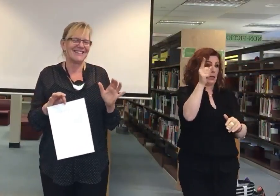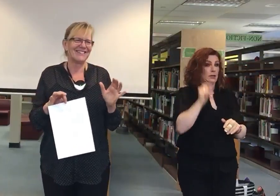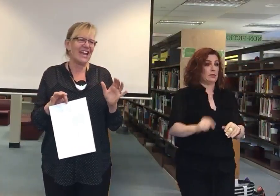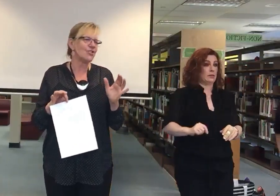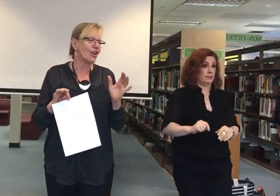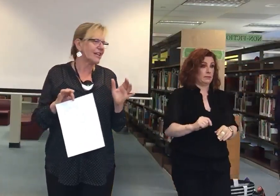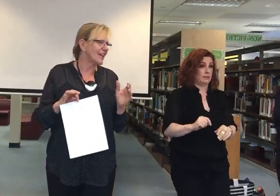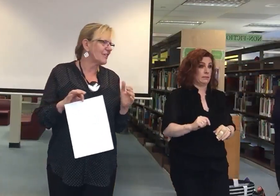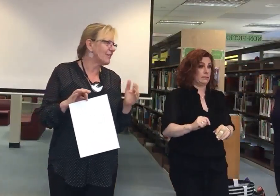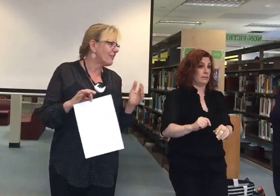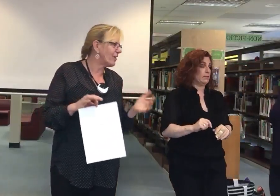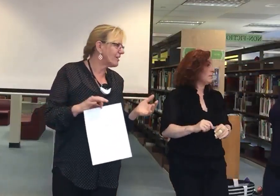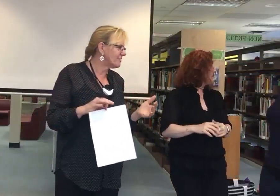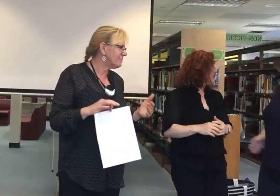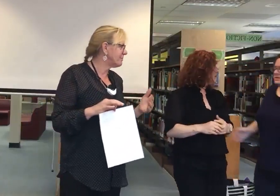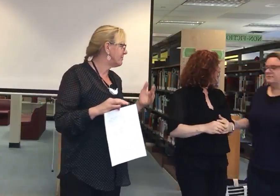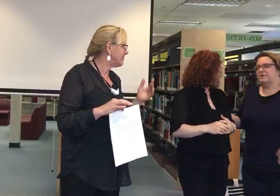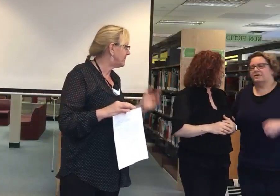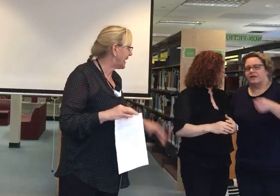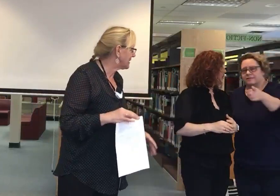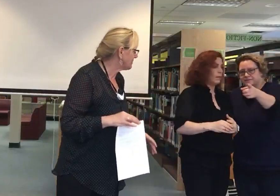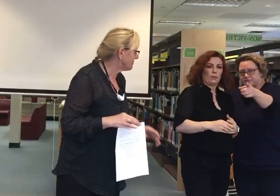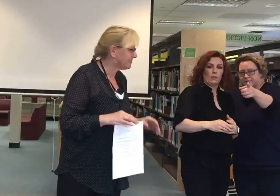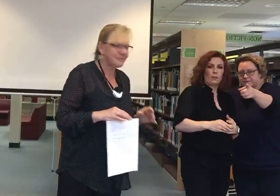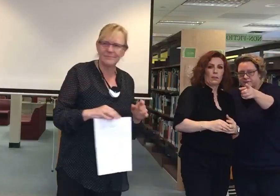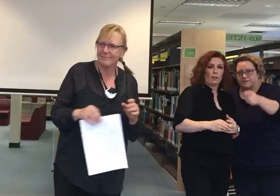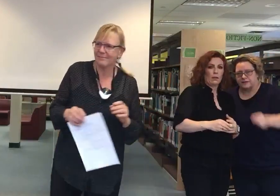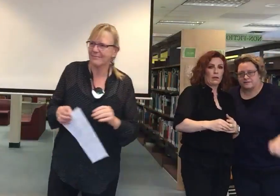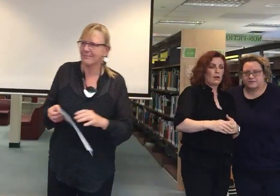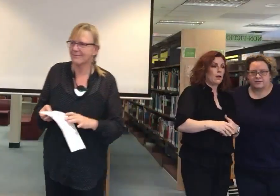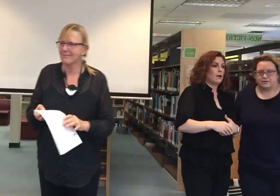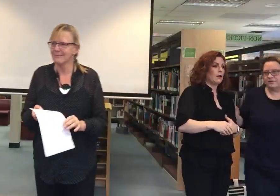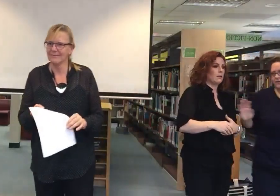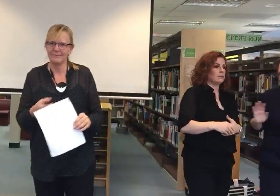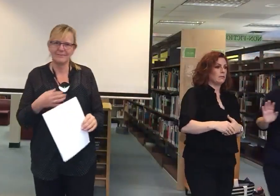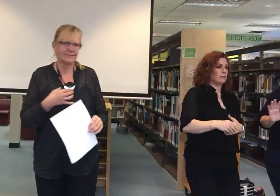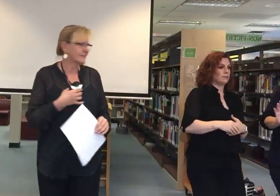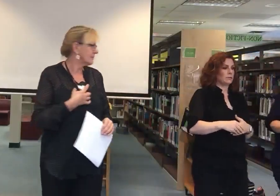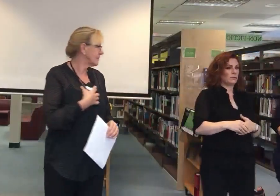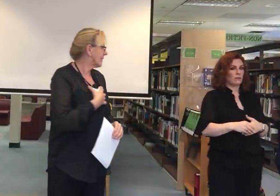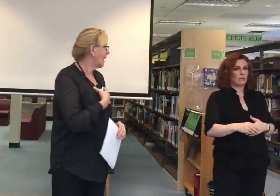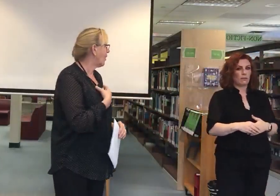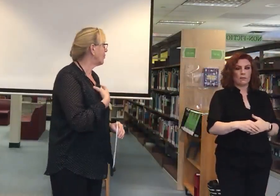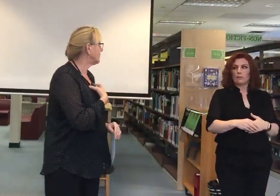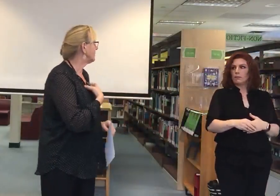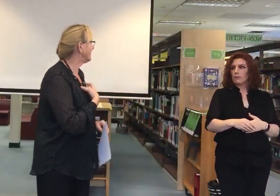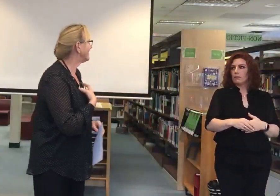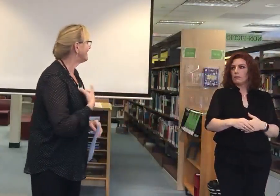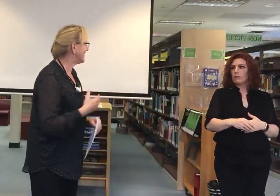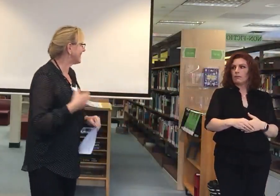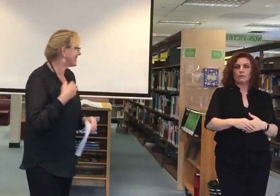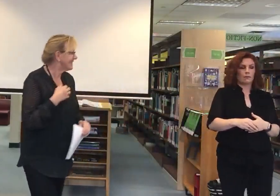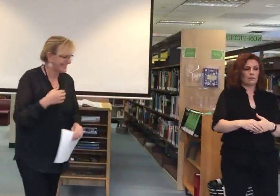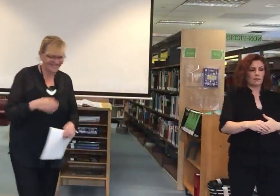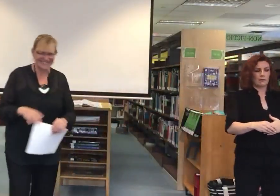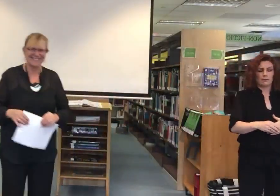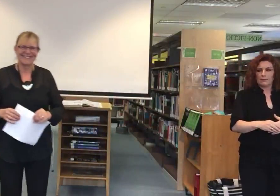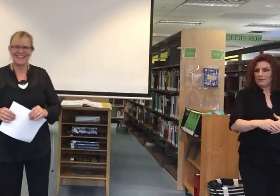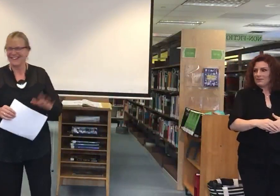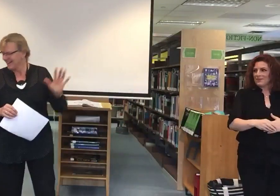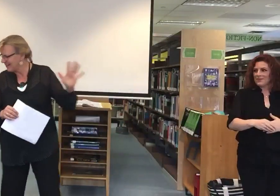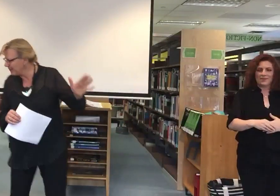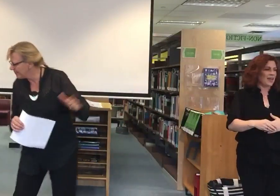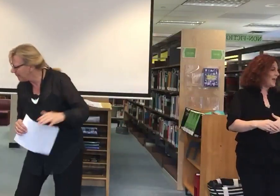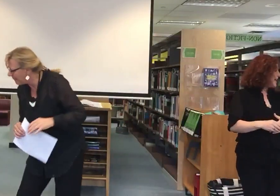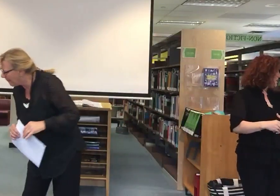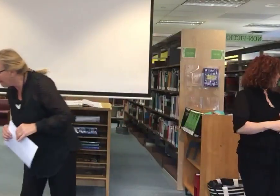minutes, okay? You're not gonna get very far, but that's. Oh, I which I know it's terrible,